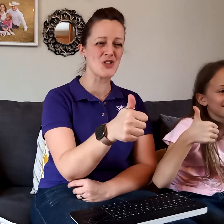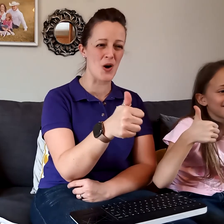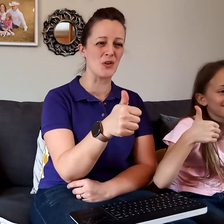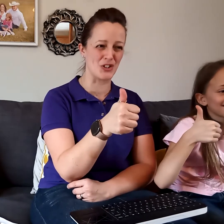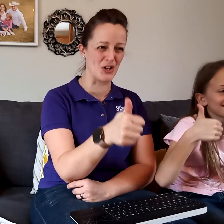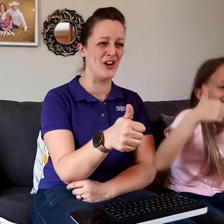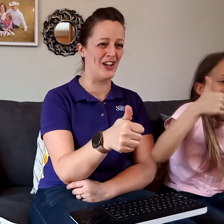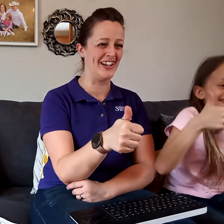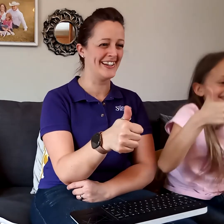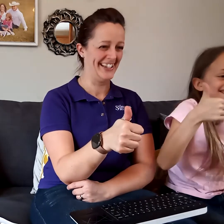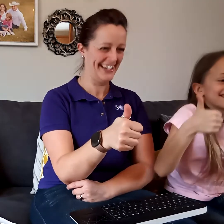so good.